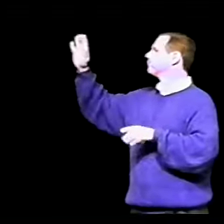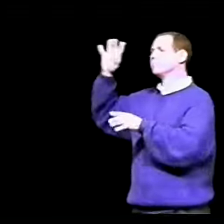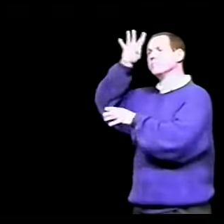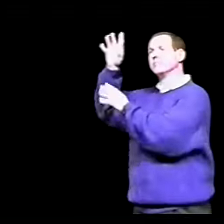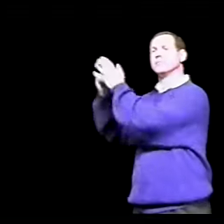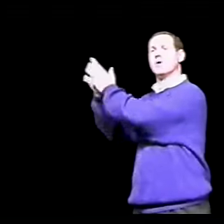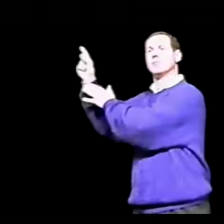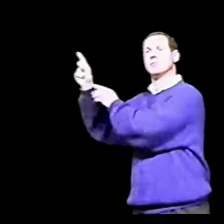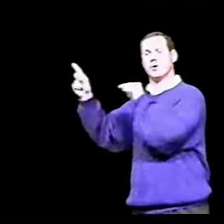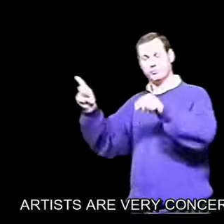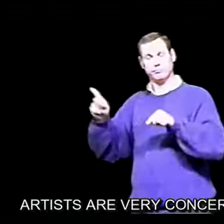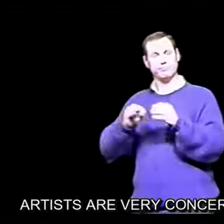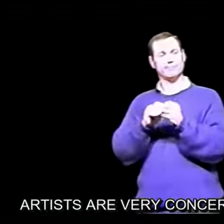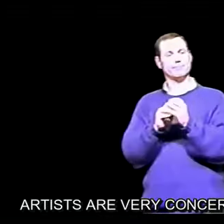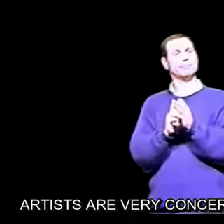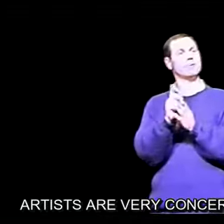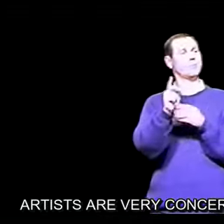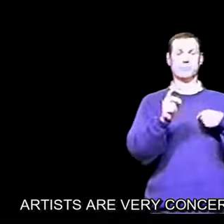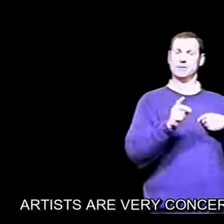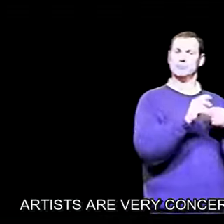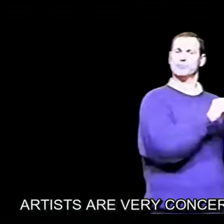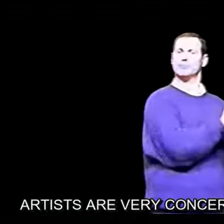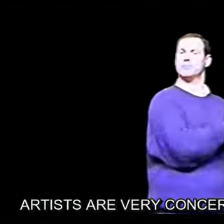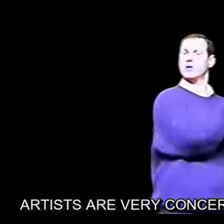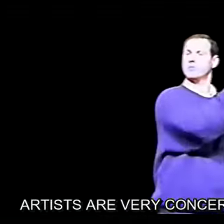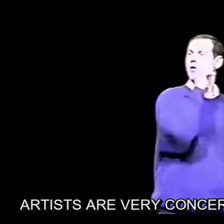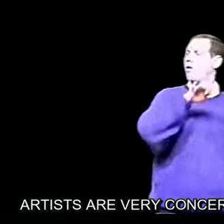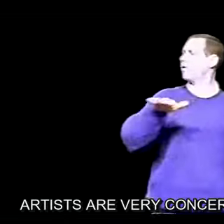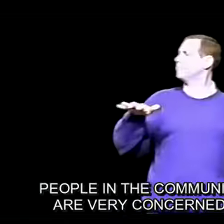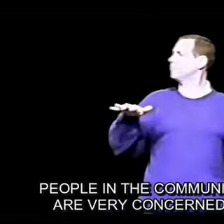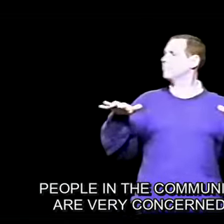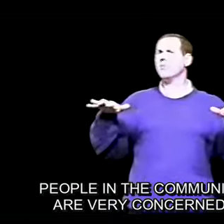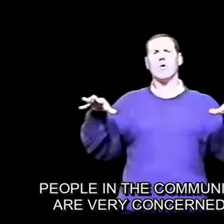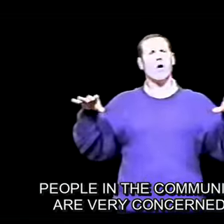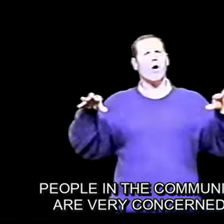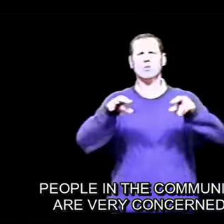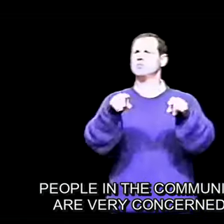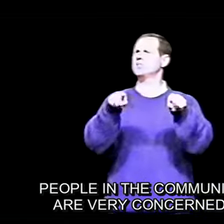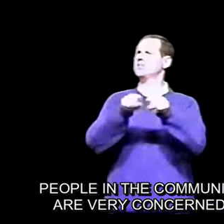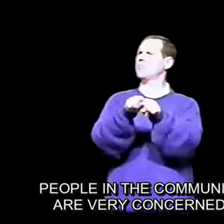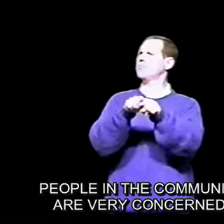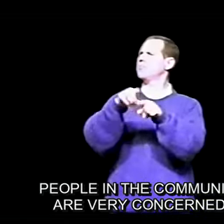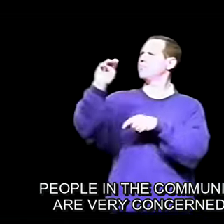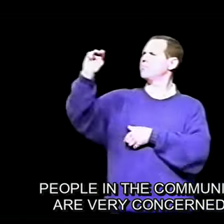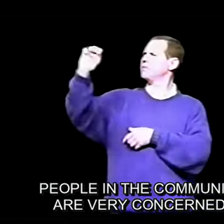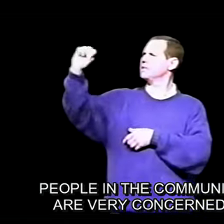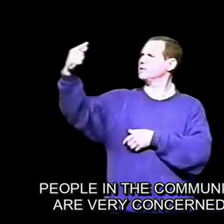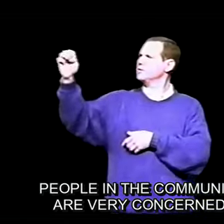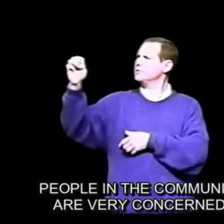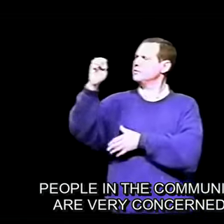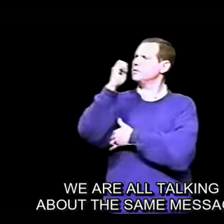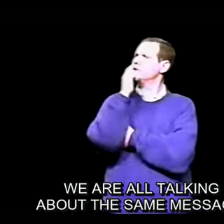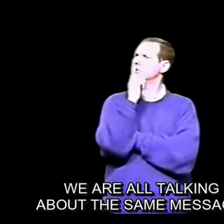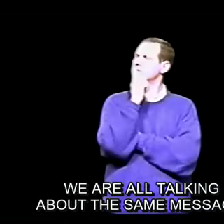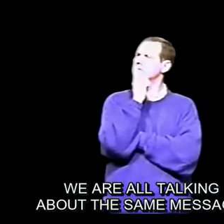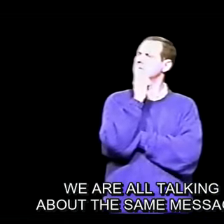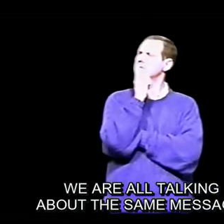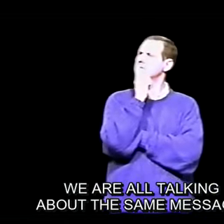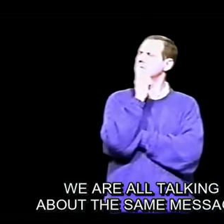Artists are very concerned. People in the community are very concerned. We are all talking about the same